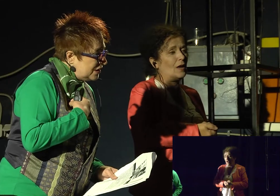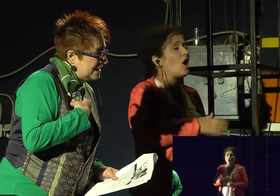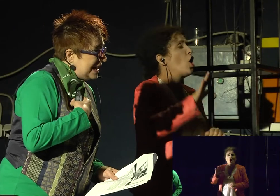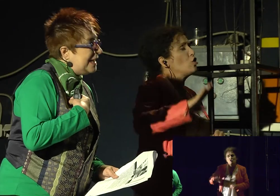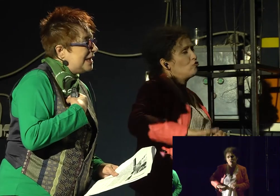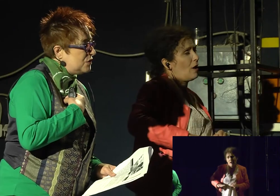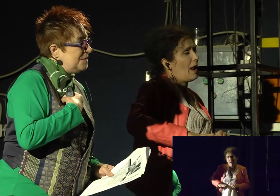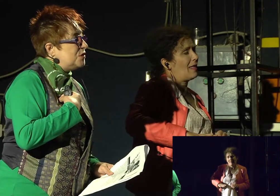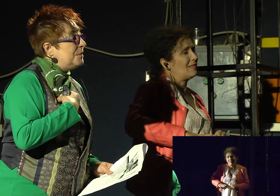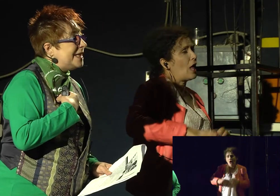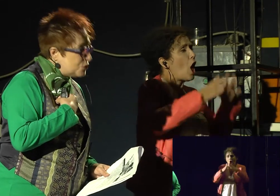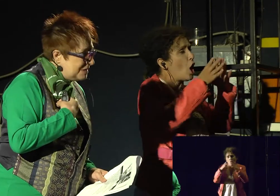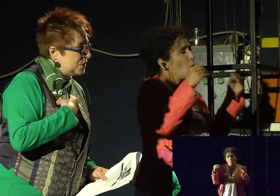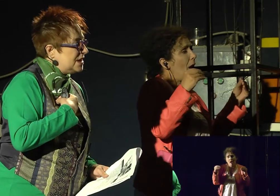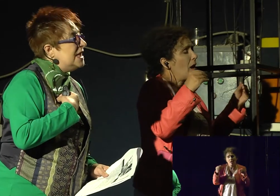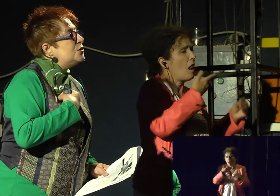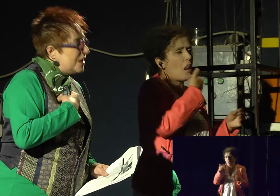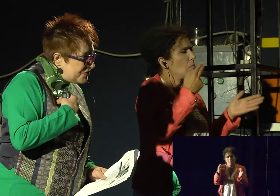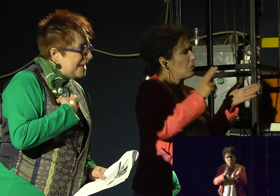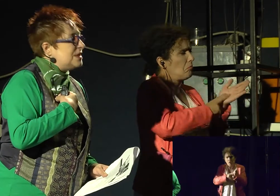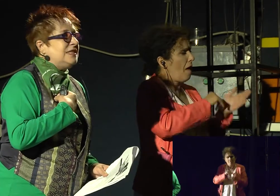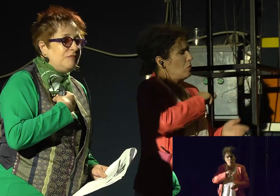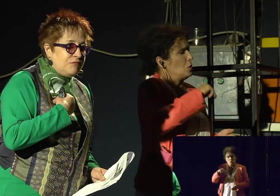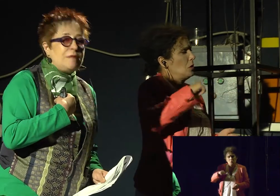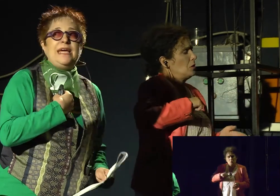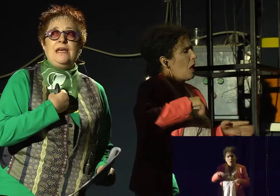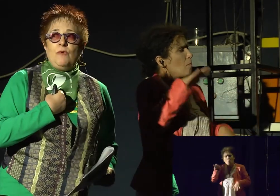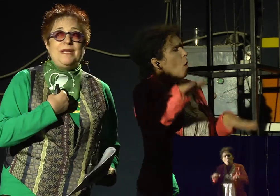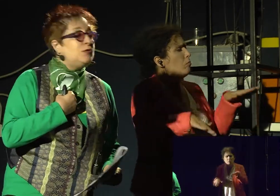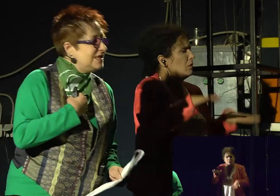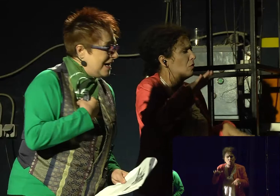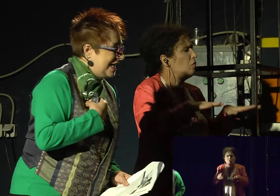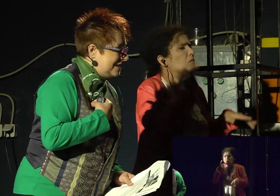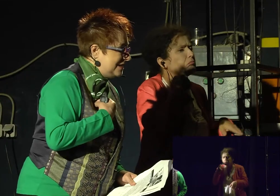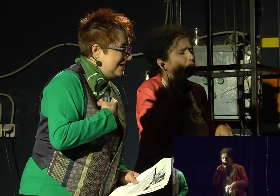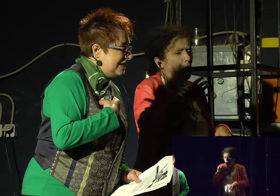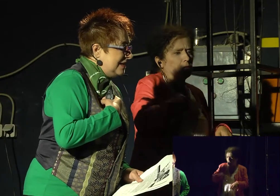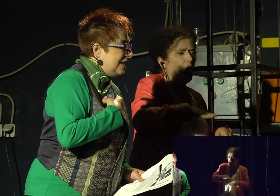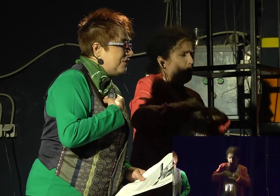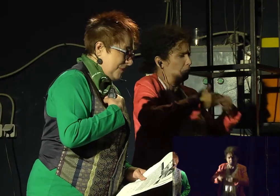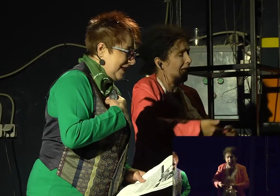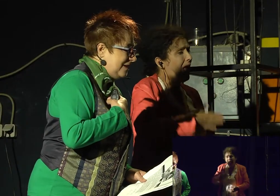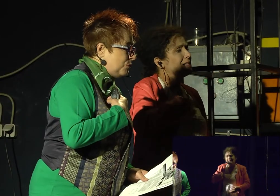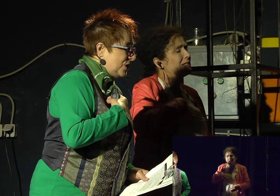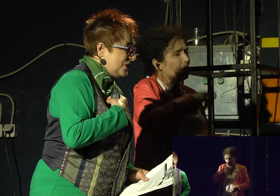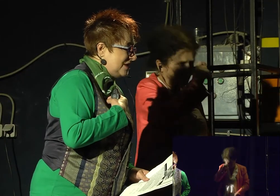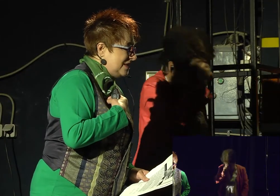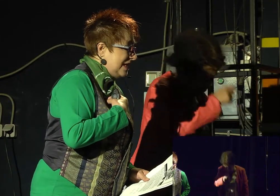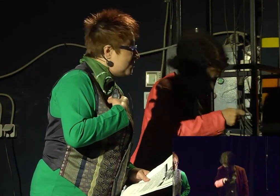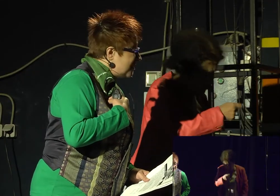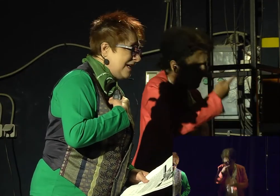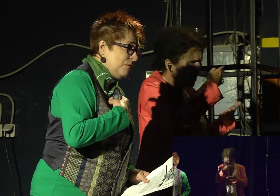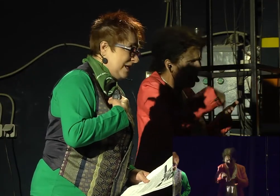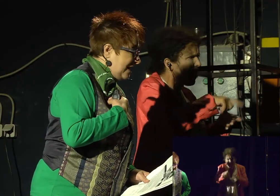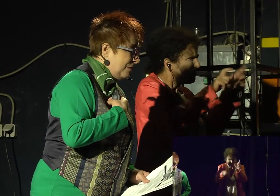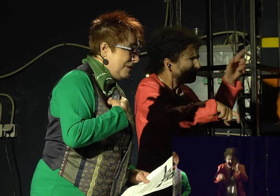to you here today allows me to pay a tribute to the thousands of Romanian women who died from illegal abortions. I